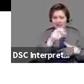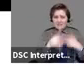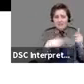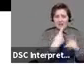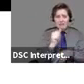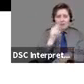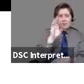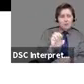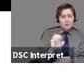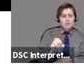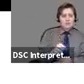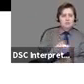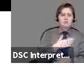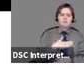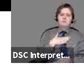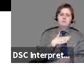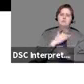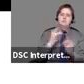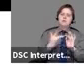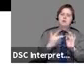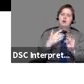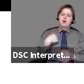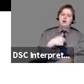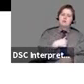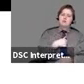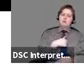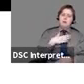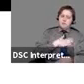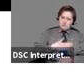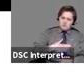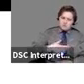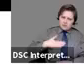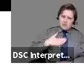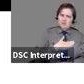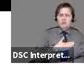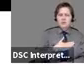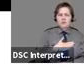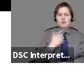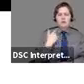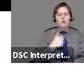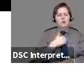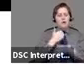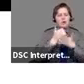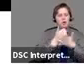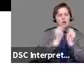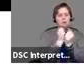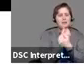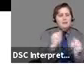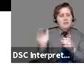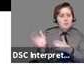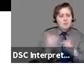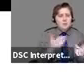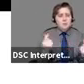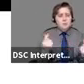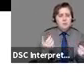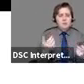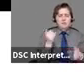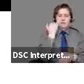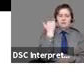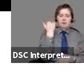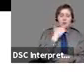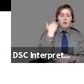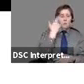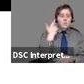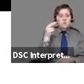abuse, to please contact us. Please, please, please. We can help you with a safety plan. If for any reason you're